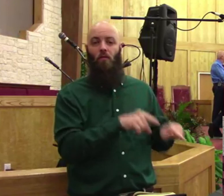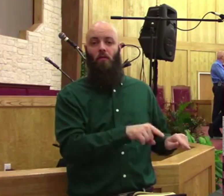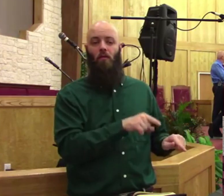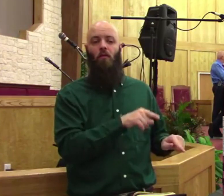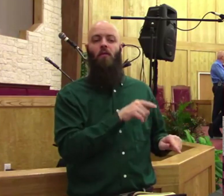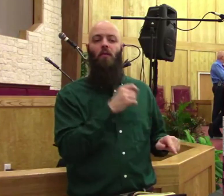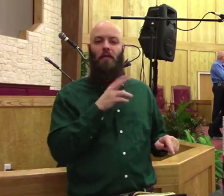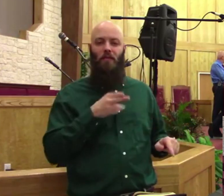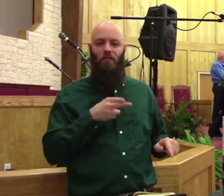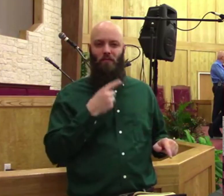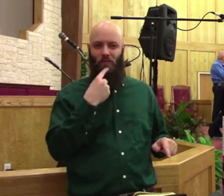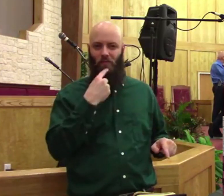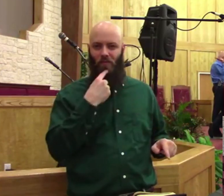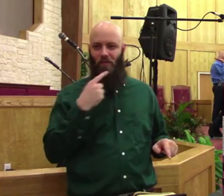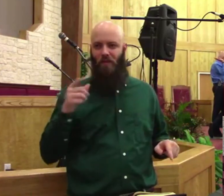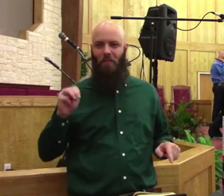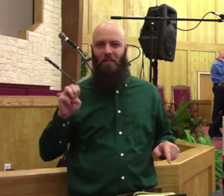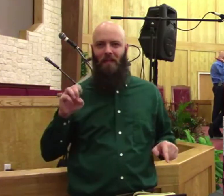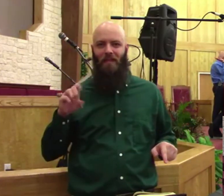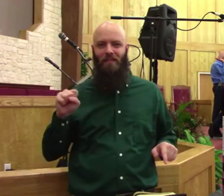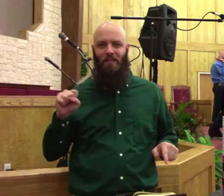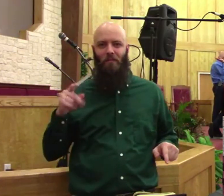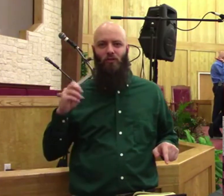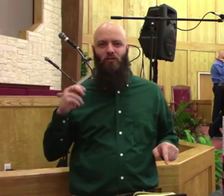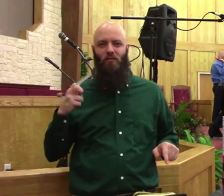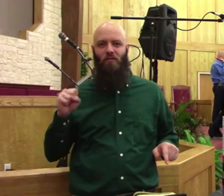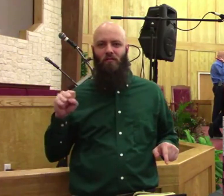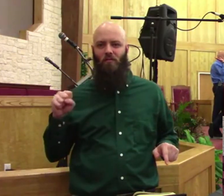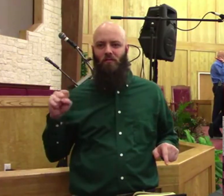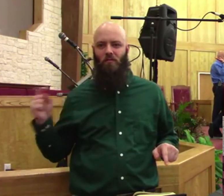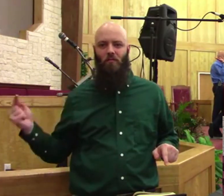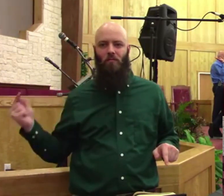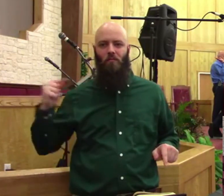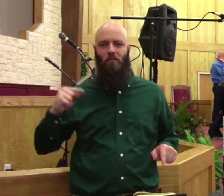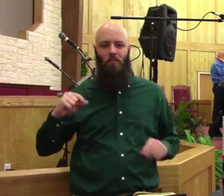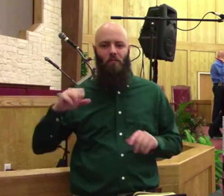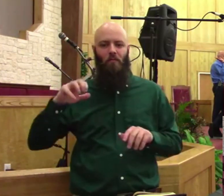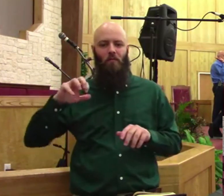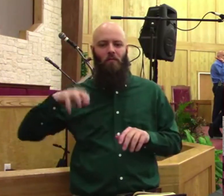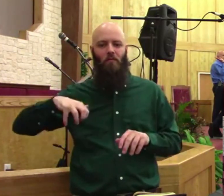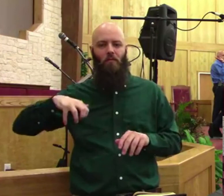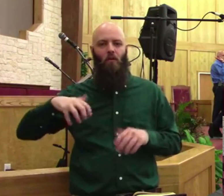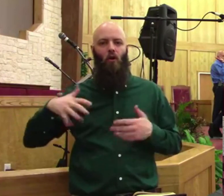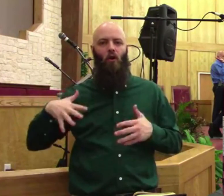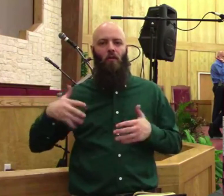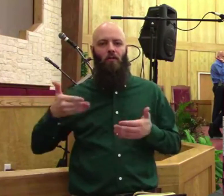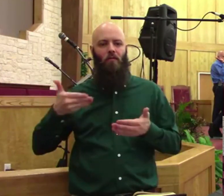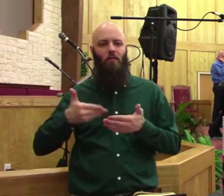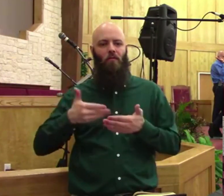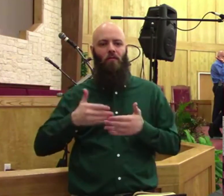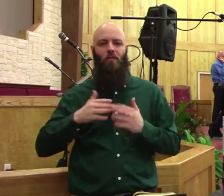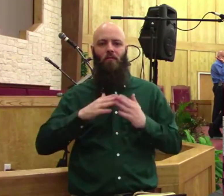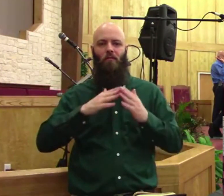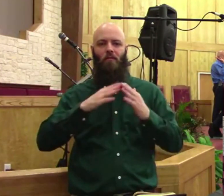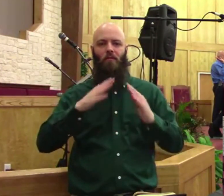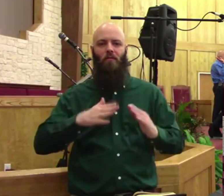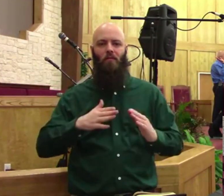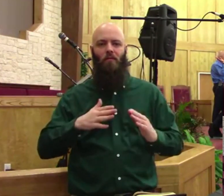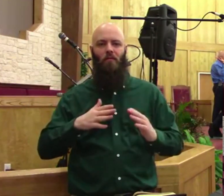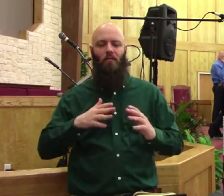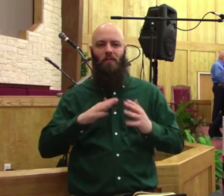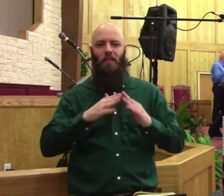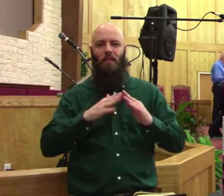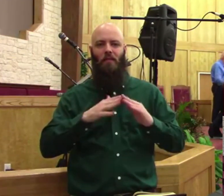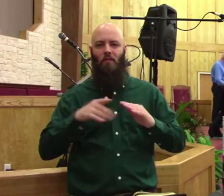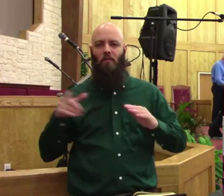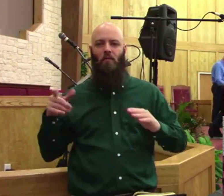history tells us the Medes and the Persians are right outside the city walls, already working to overtake